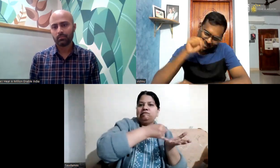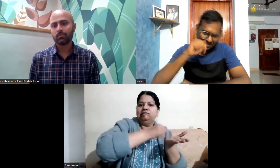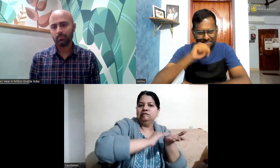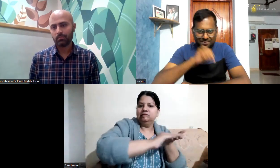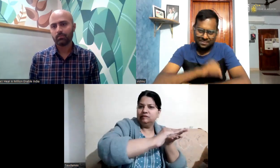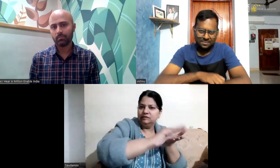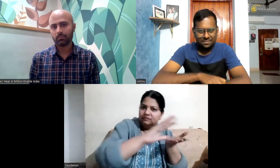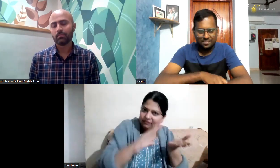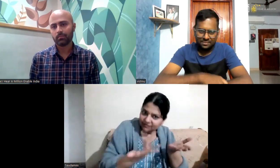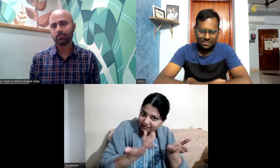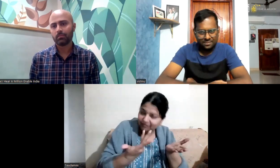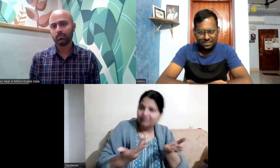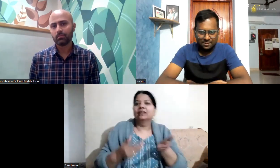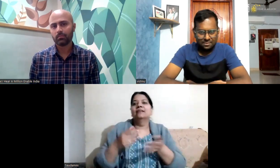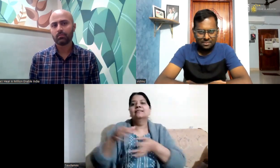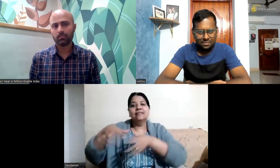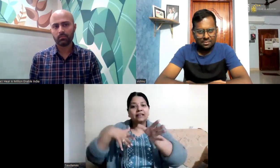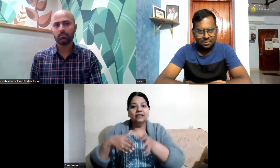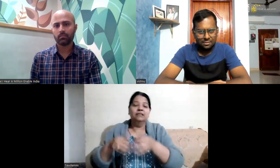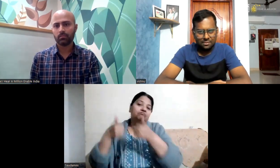made. So there are few,